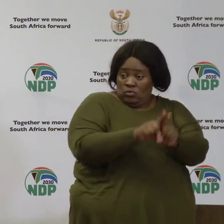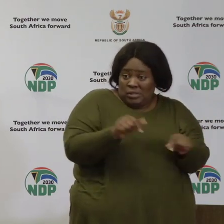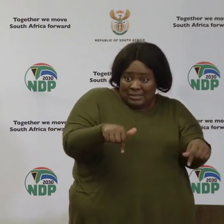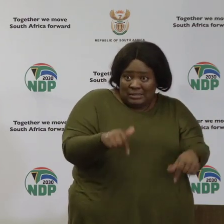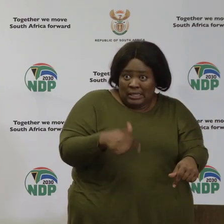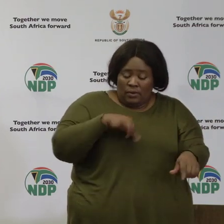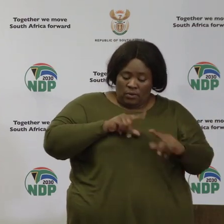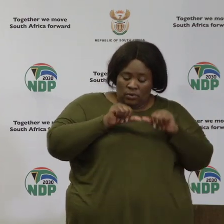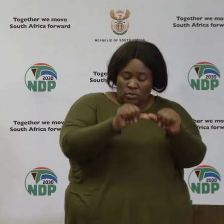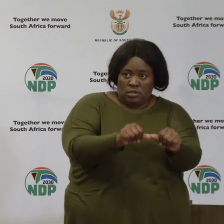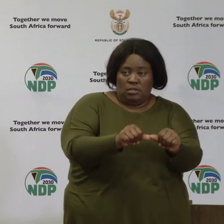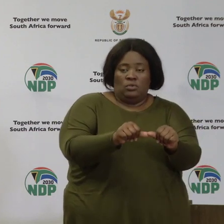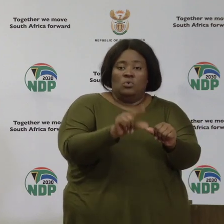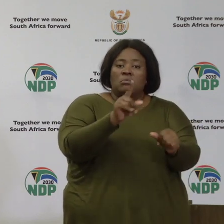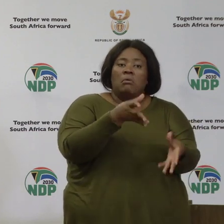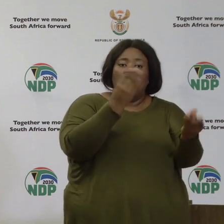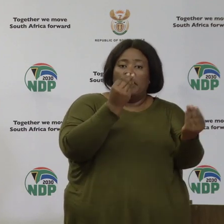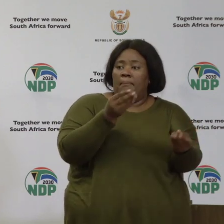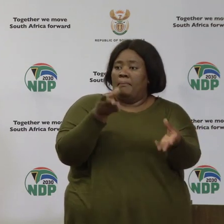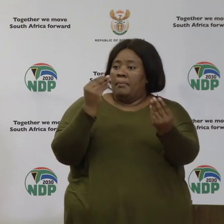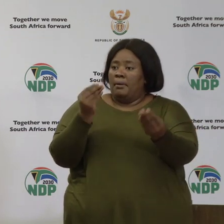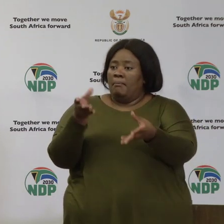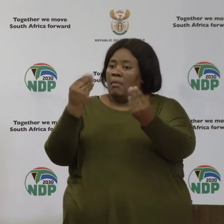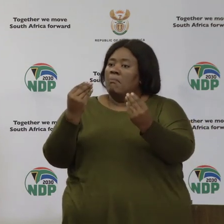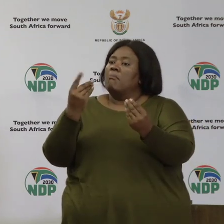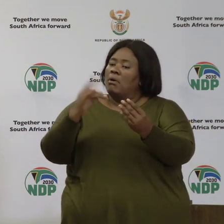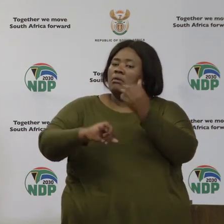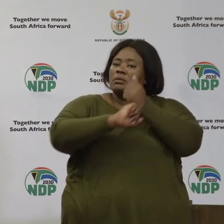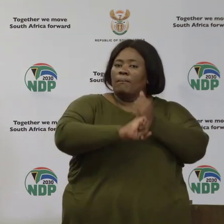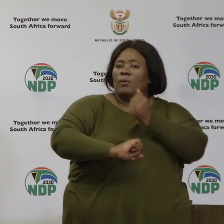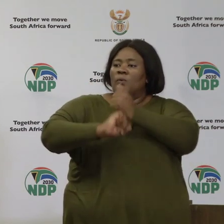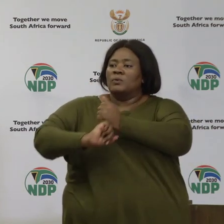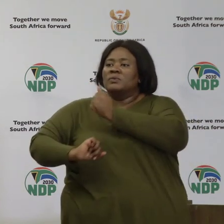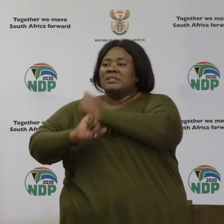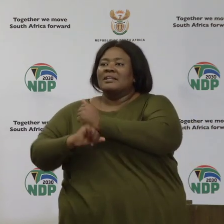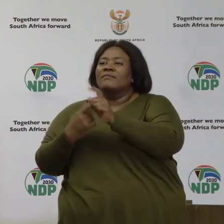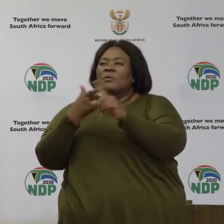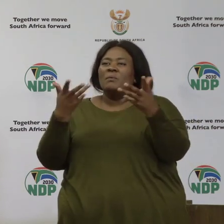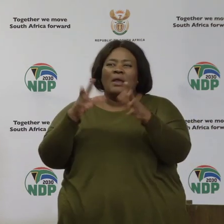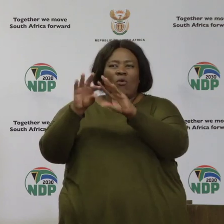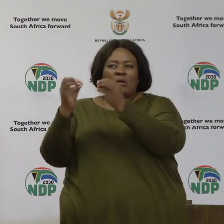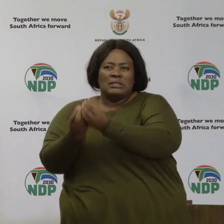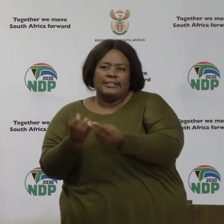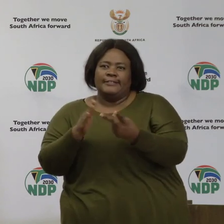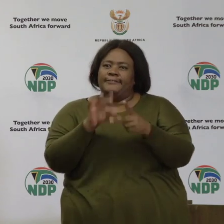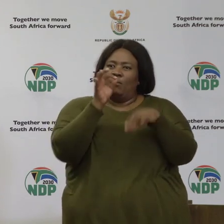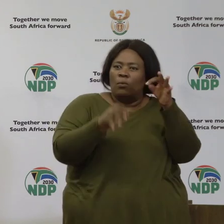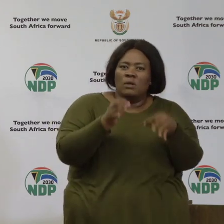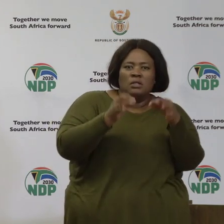we continue to receive support, and organizations, political,